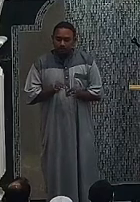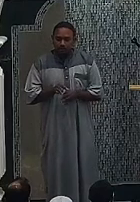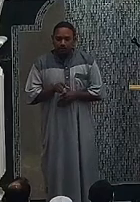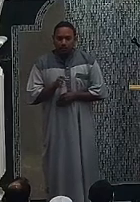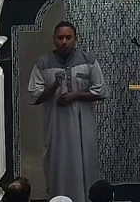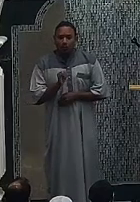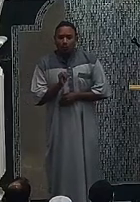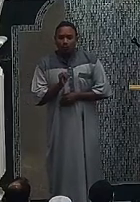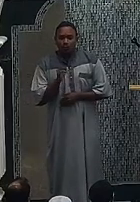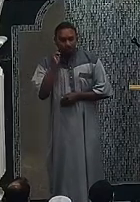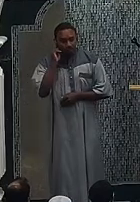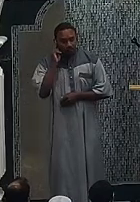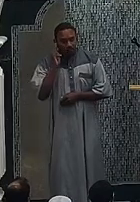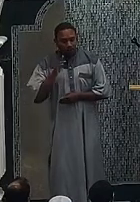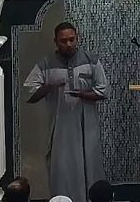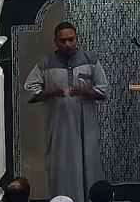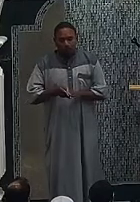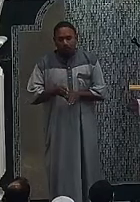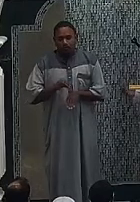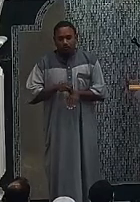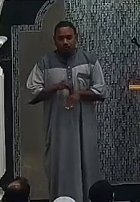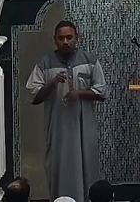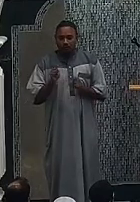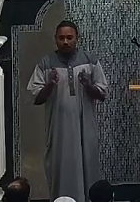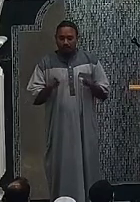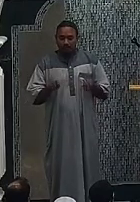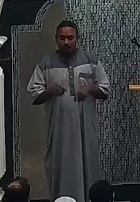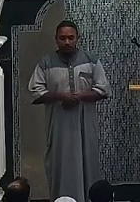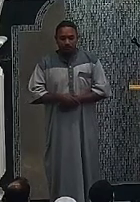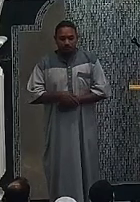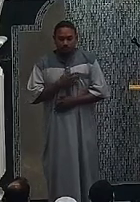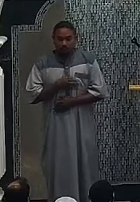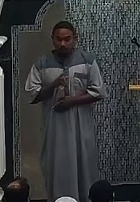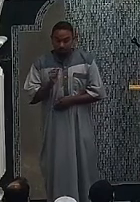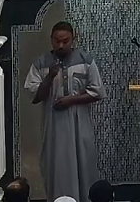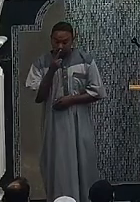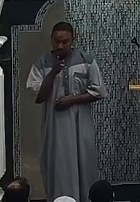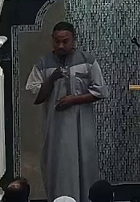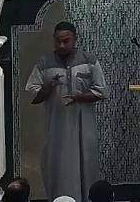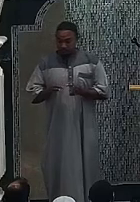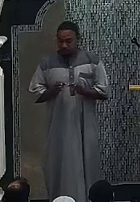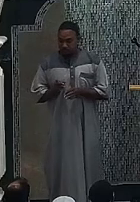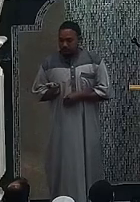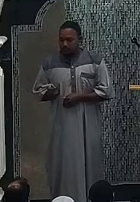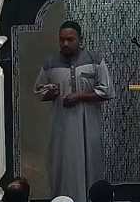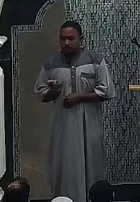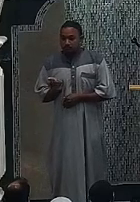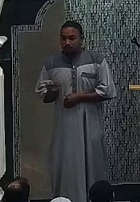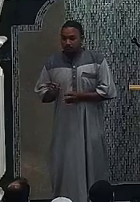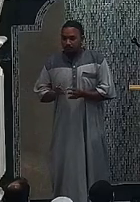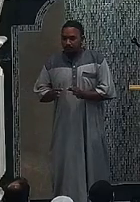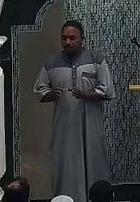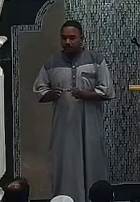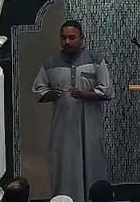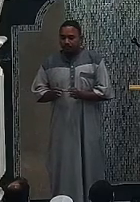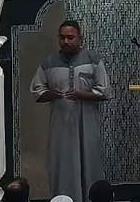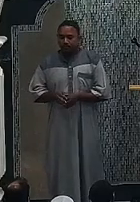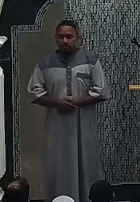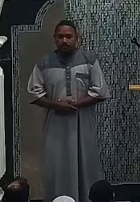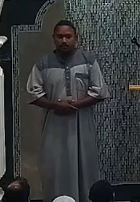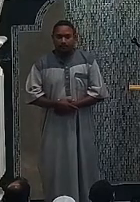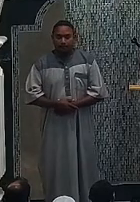see, Brother Wahid here, he's doing the interpreting. He's the only male